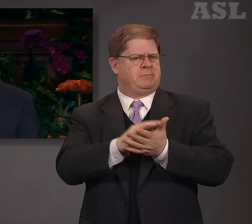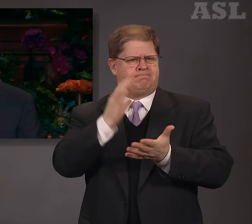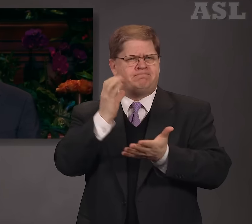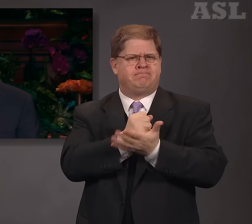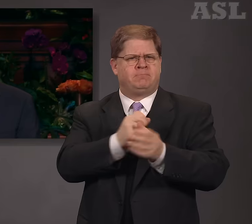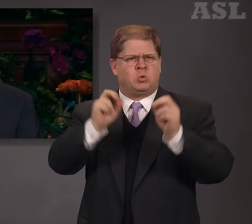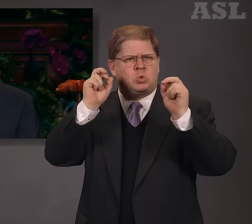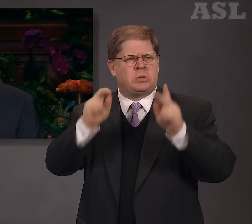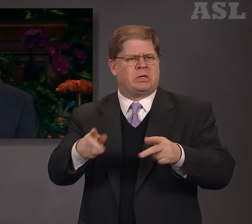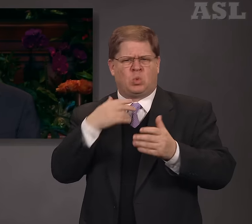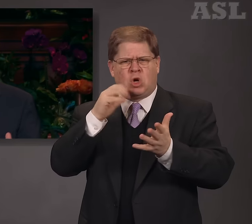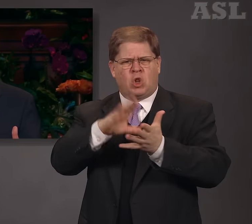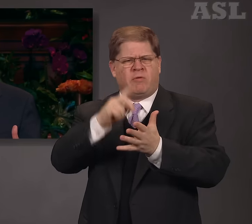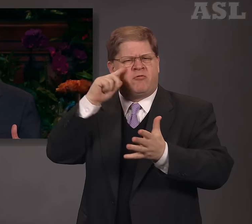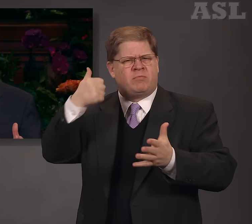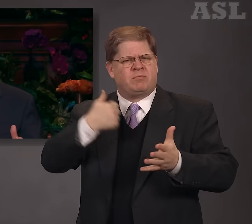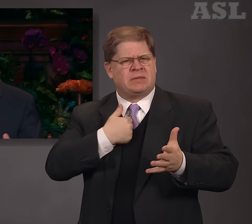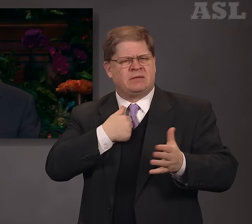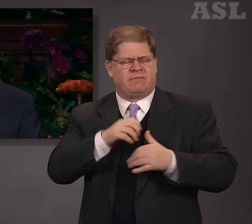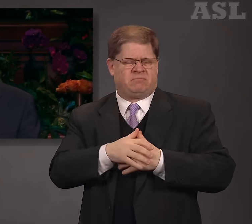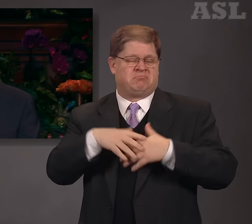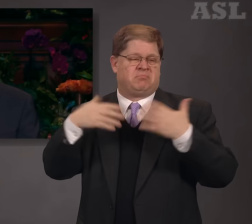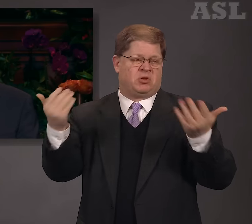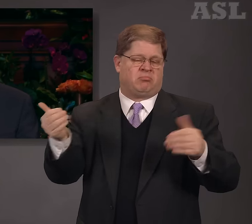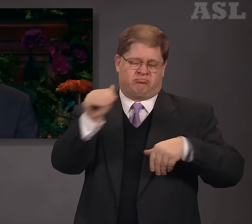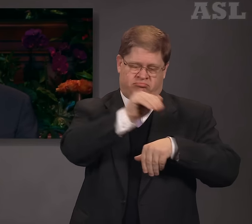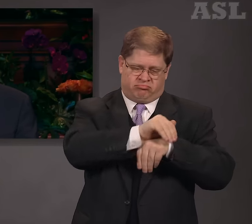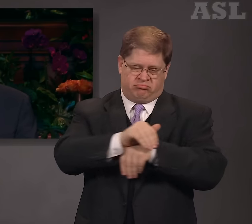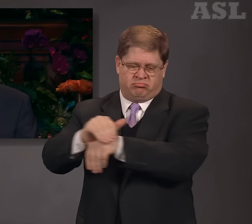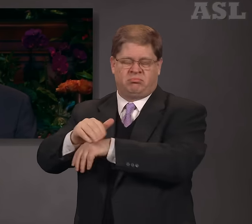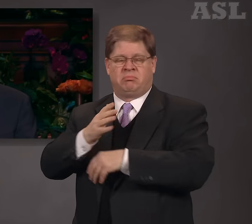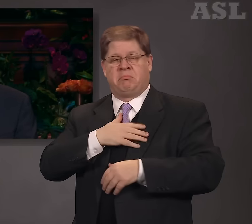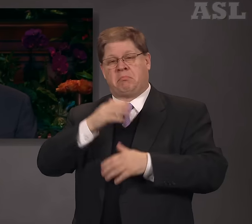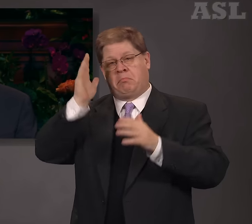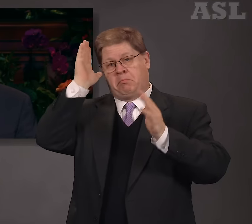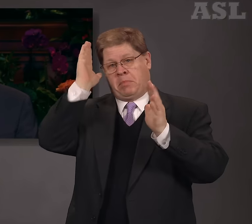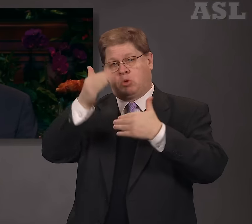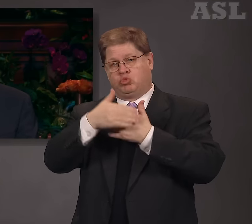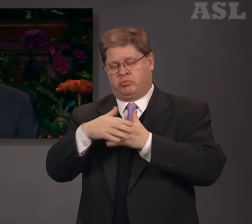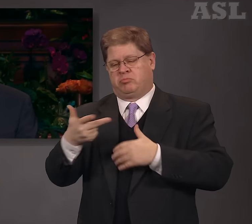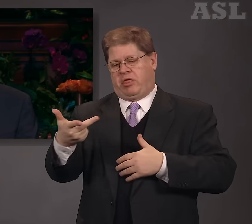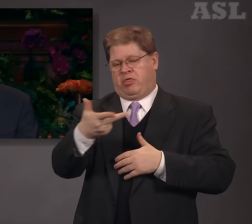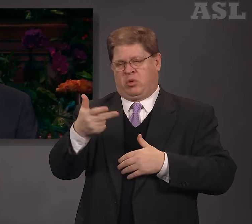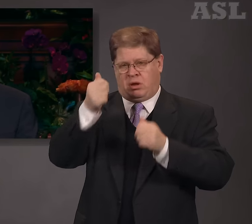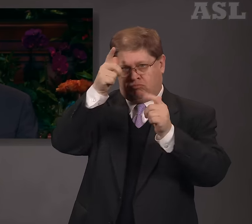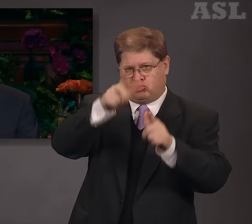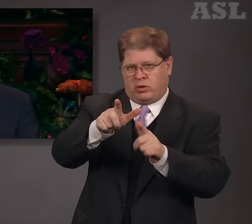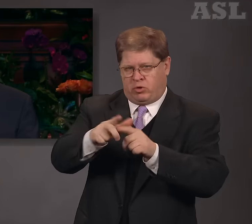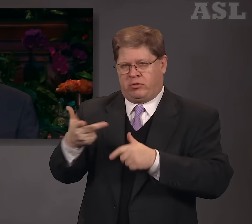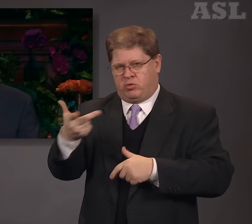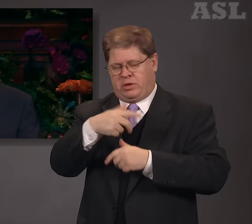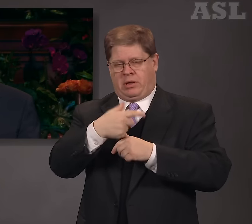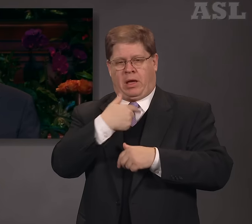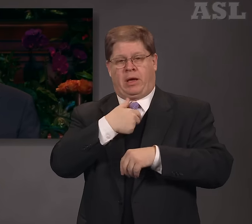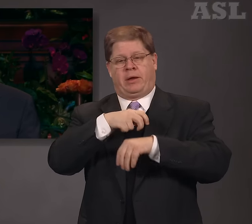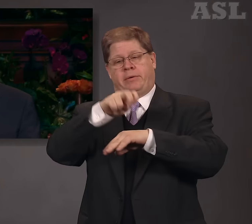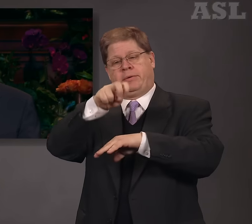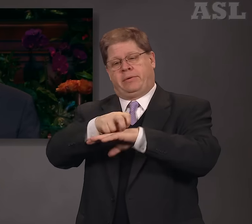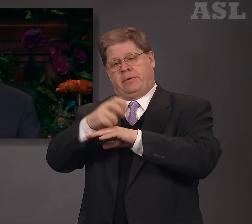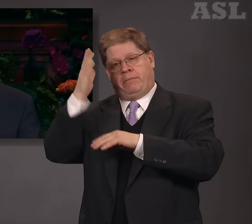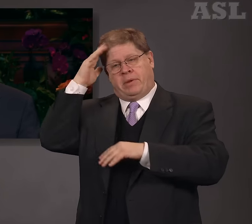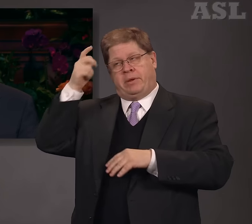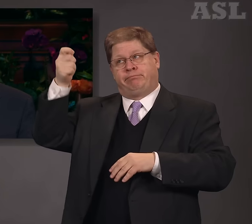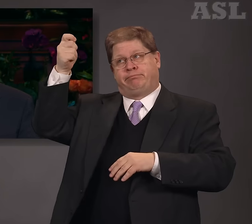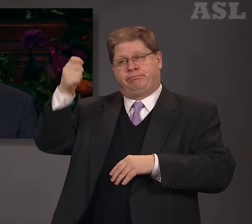myself. So each night in the bedroom I shared with two of my brothers, I turned on the light above my bed and read